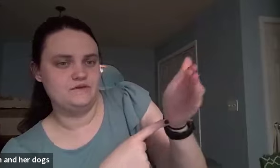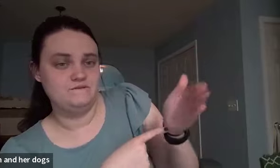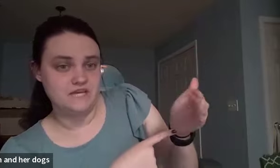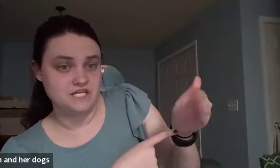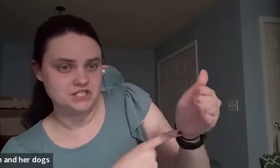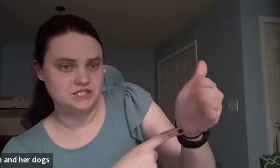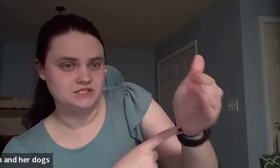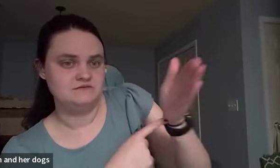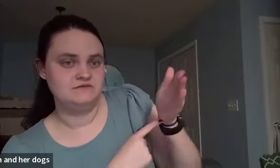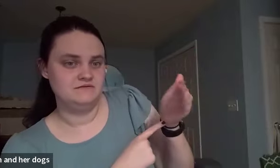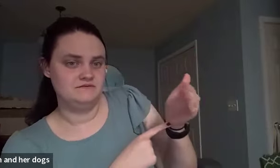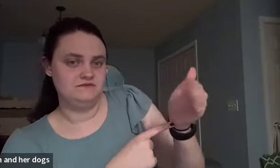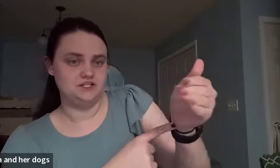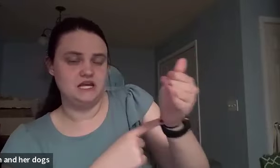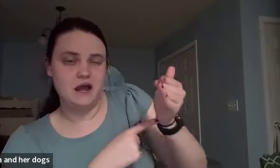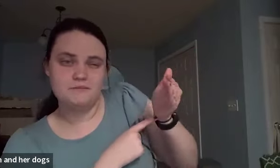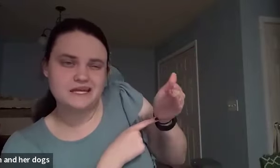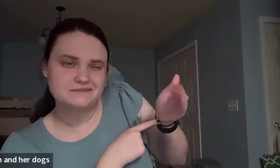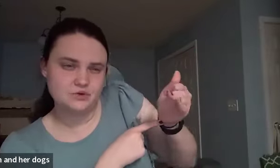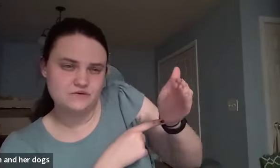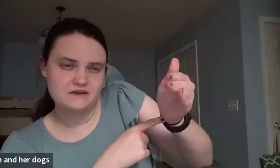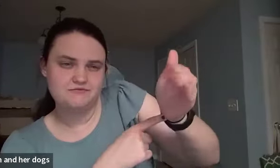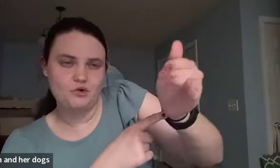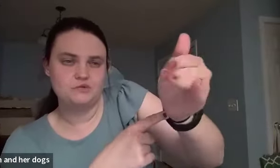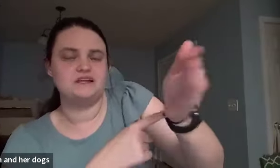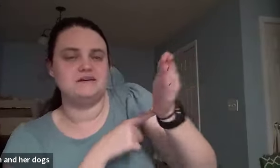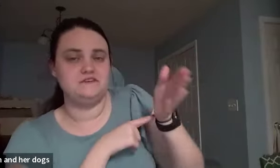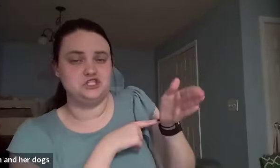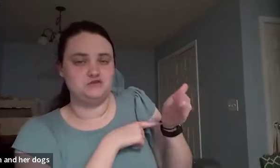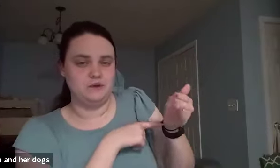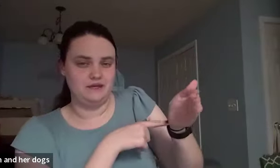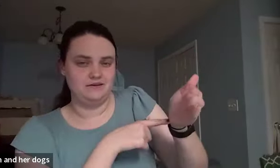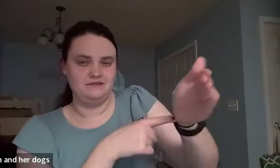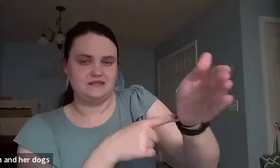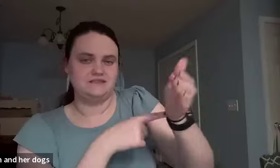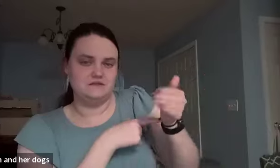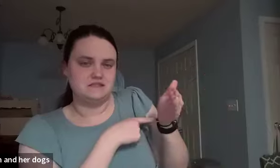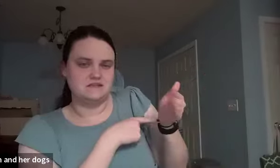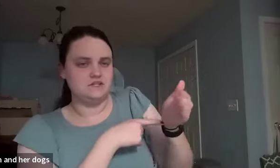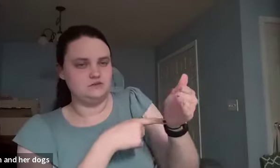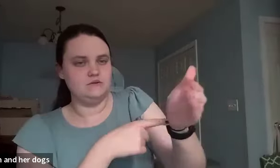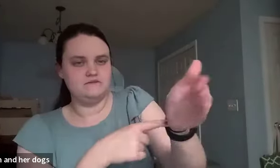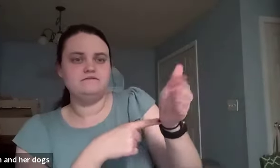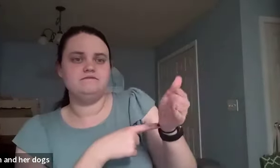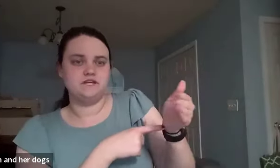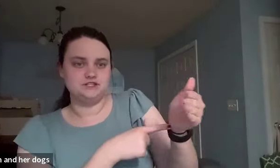forth. Fish, fish. And I'm like moving it forward like a fish swimming. That's the visual with it.